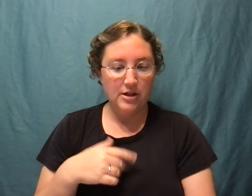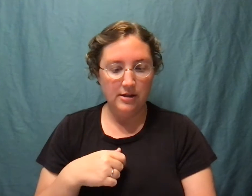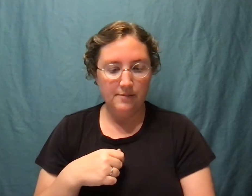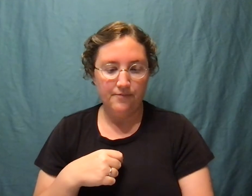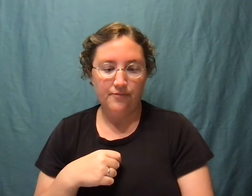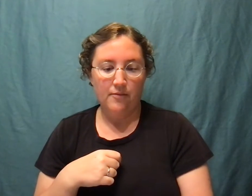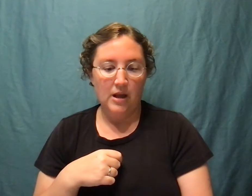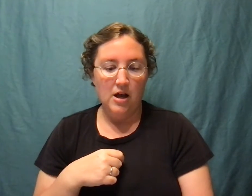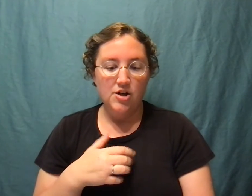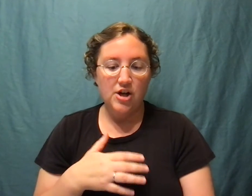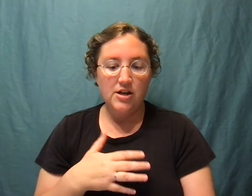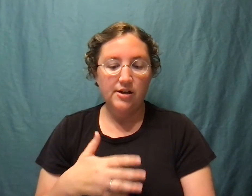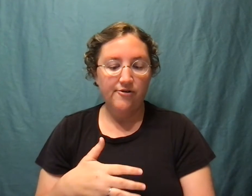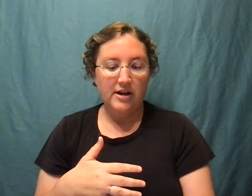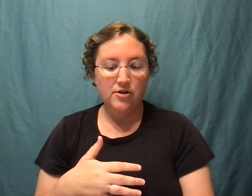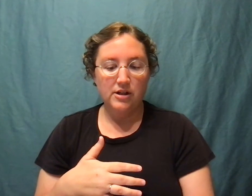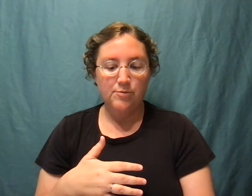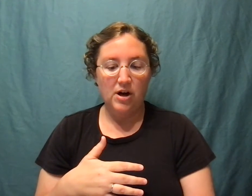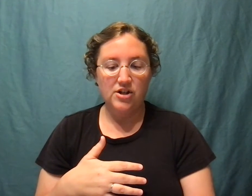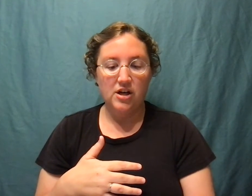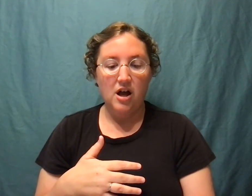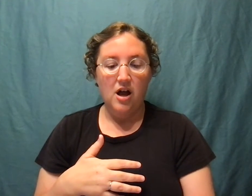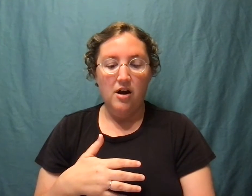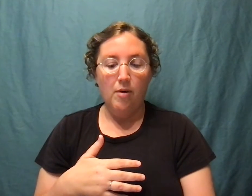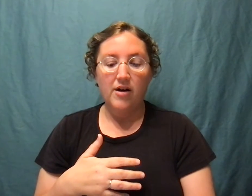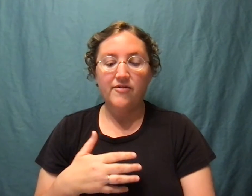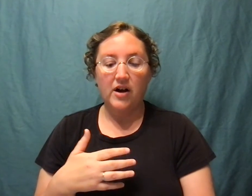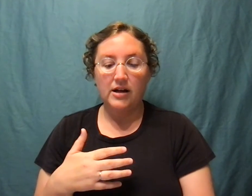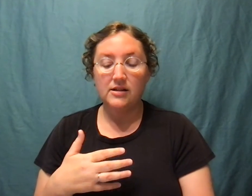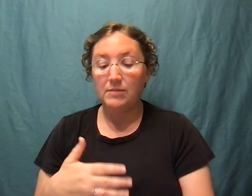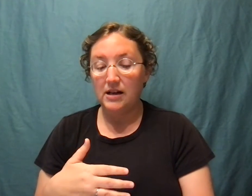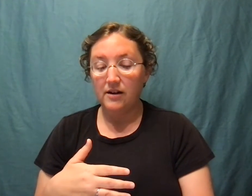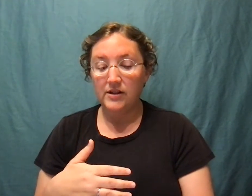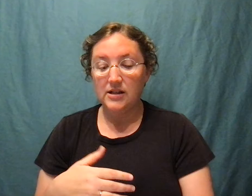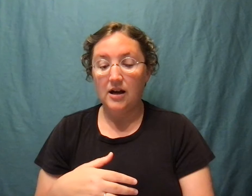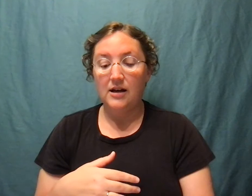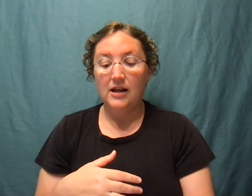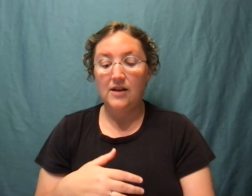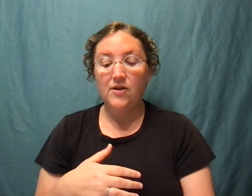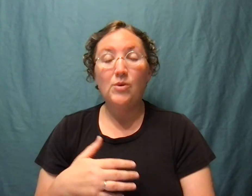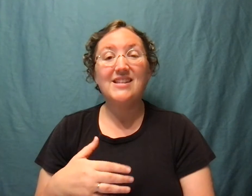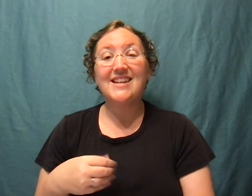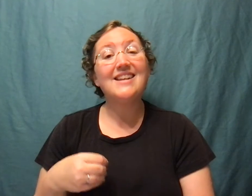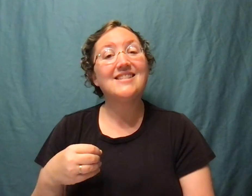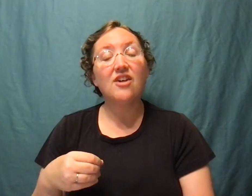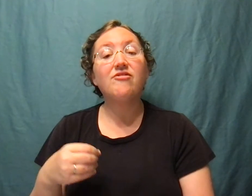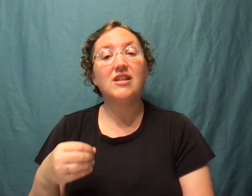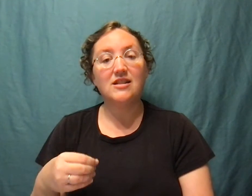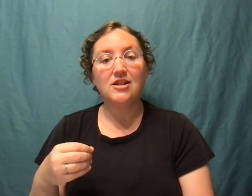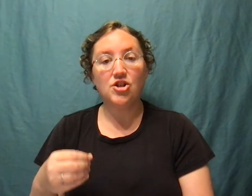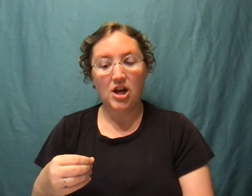is. Changing a facial expression modifies the meaning of the sign even when the sign itself doesn't